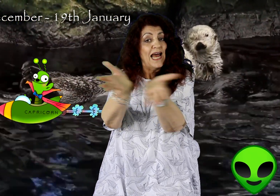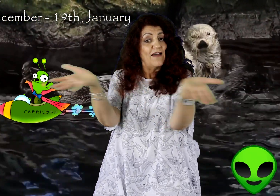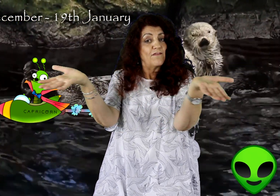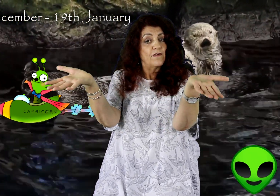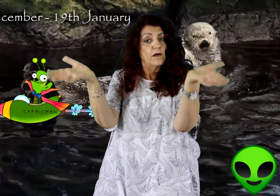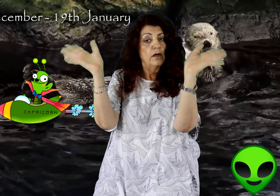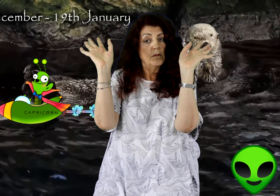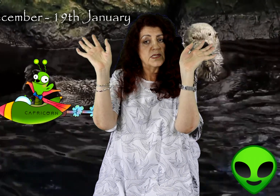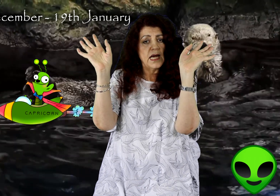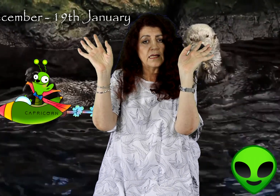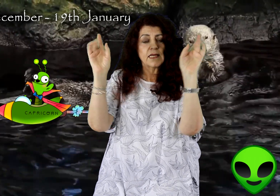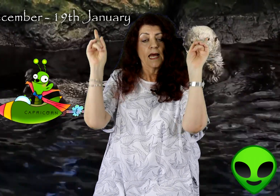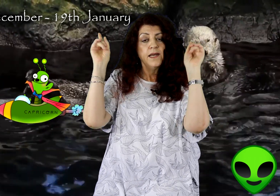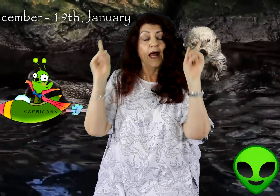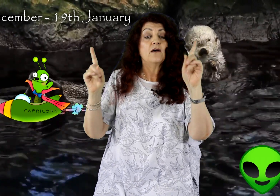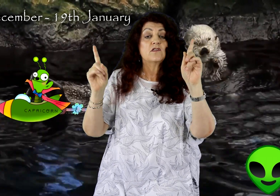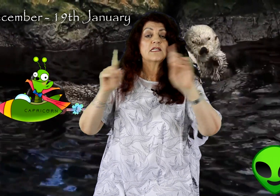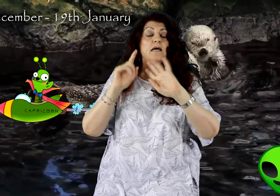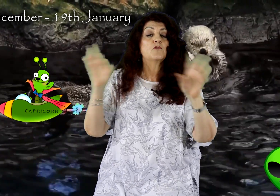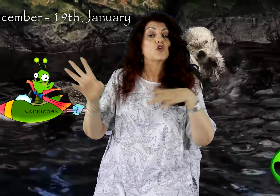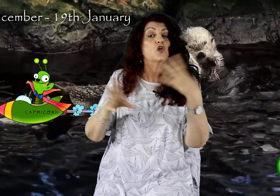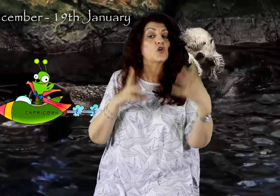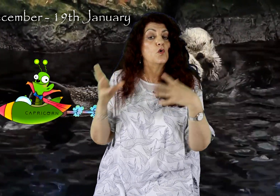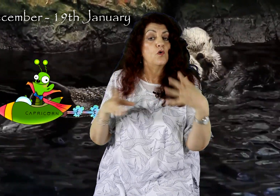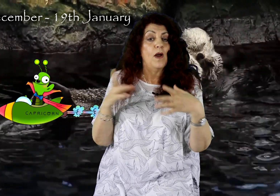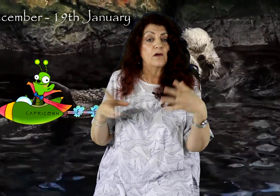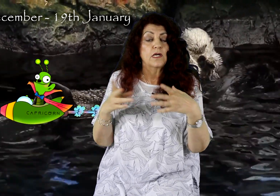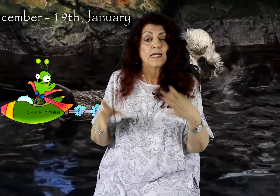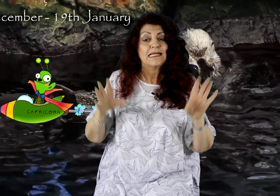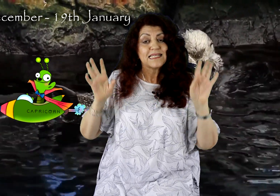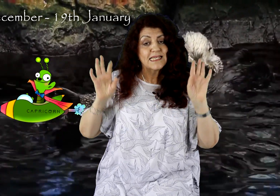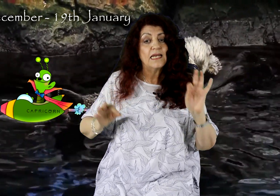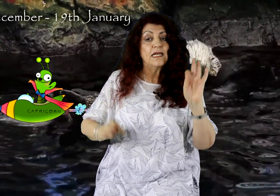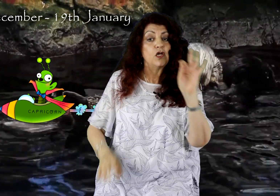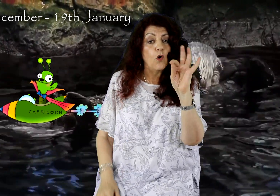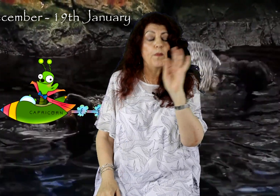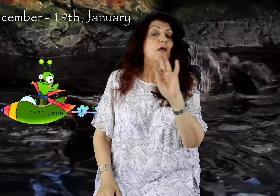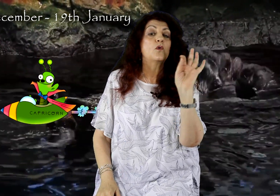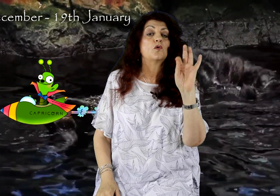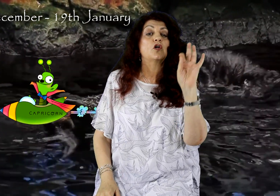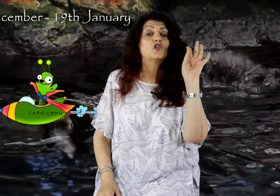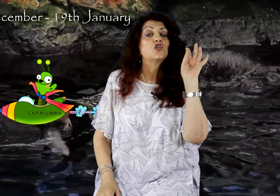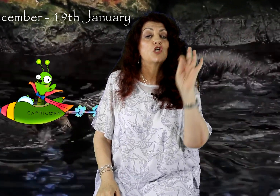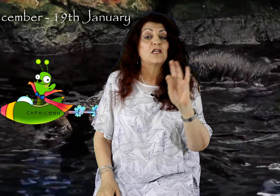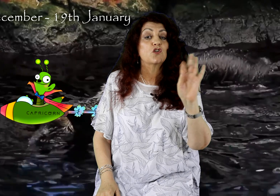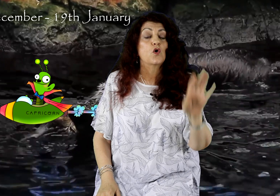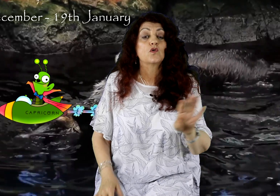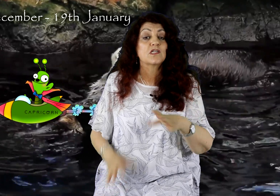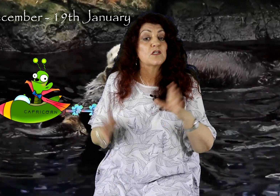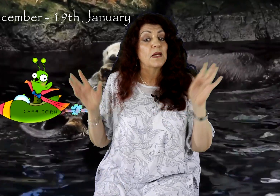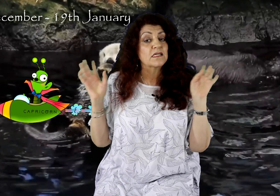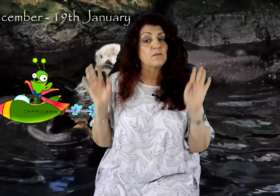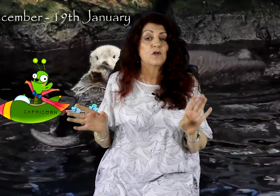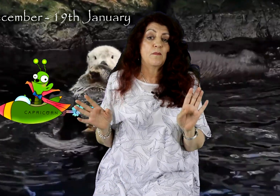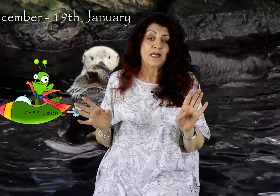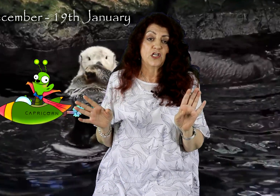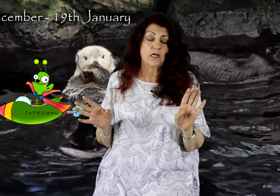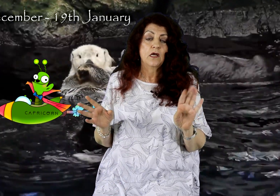life. Besides, now's the time to turn it all around. Suddenly you're being called on to change course and to make some real magic.